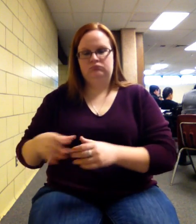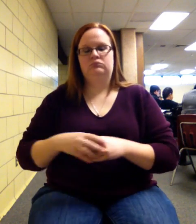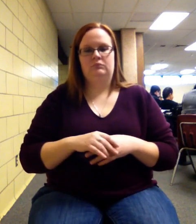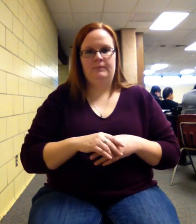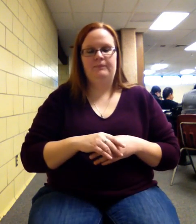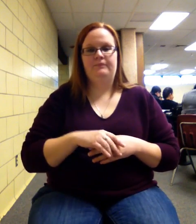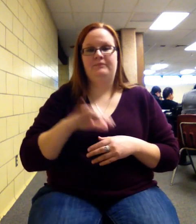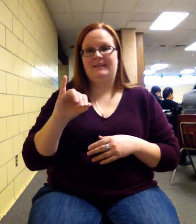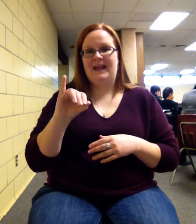That's a percentage.